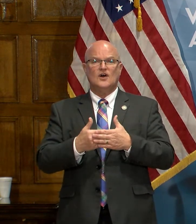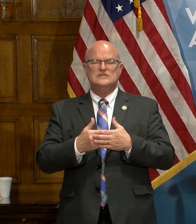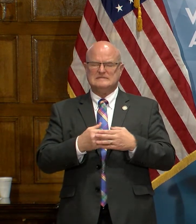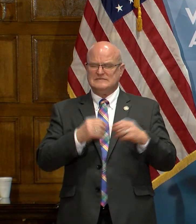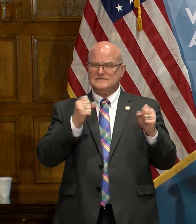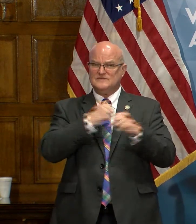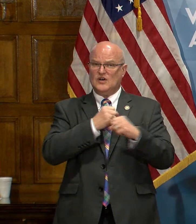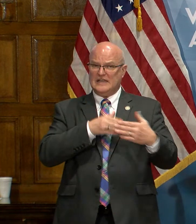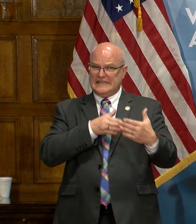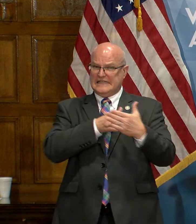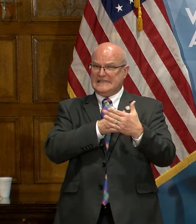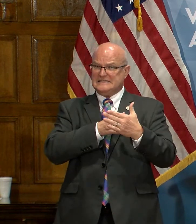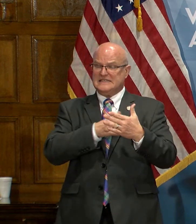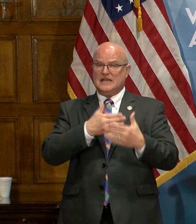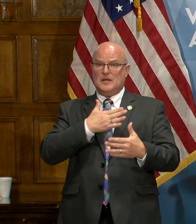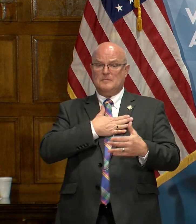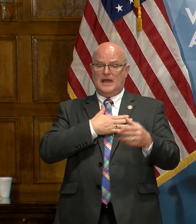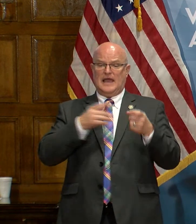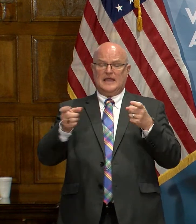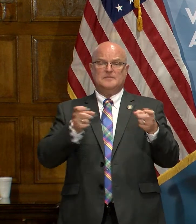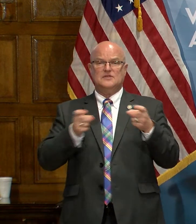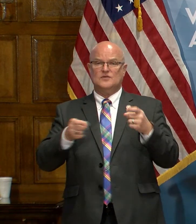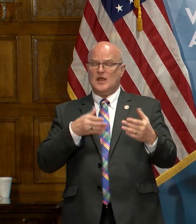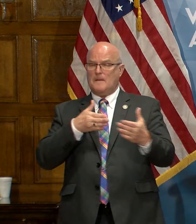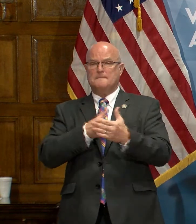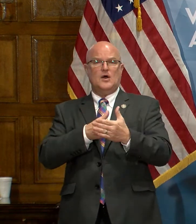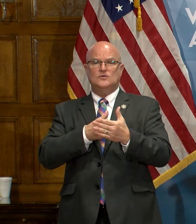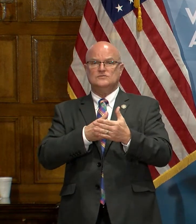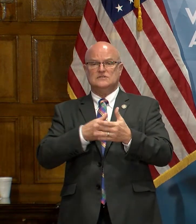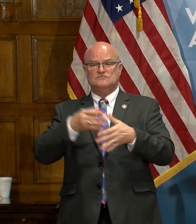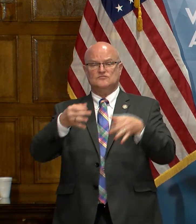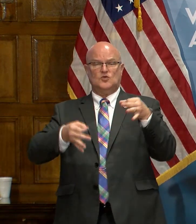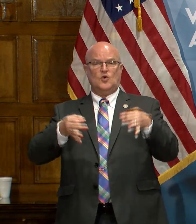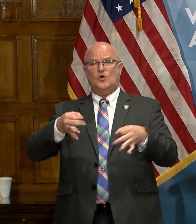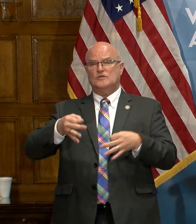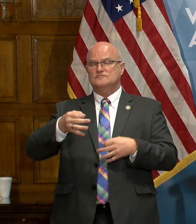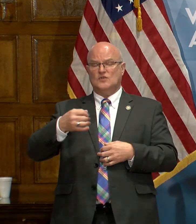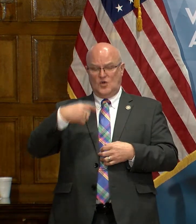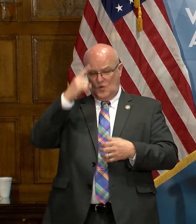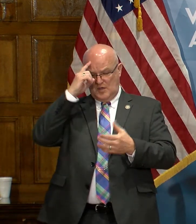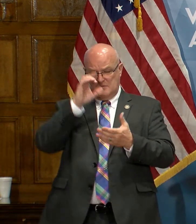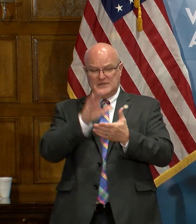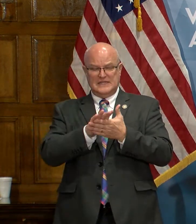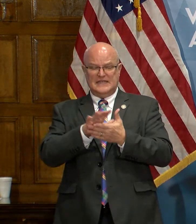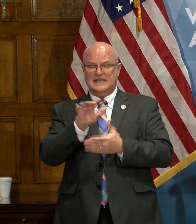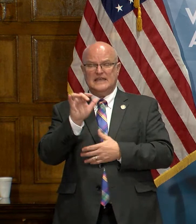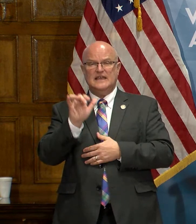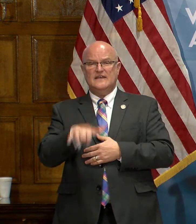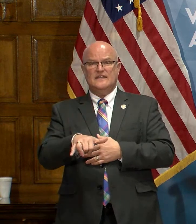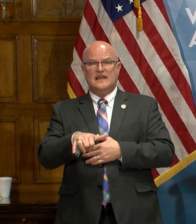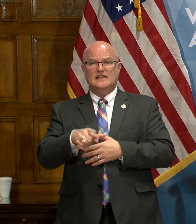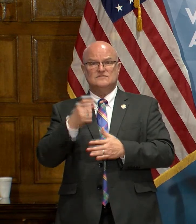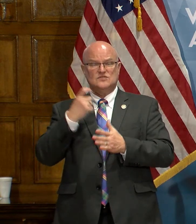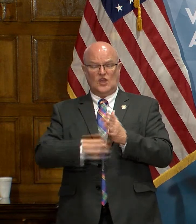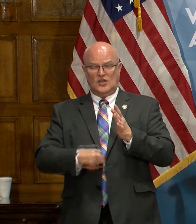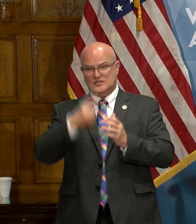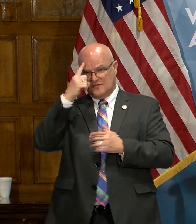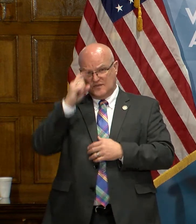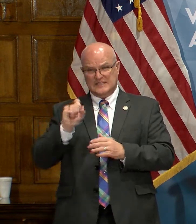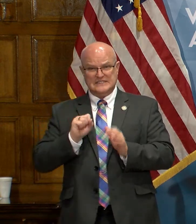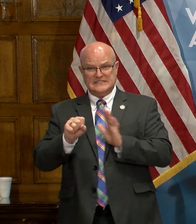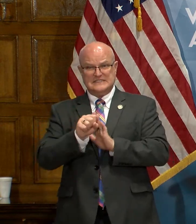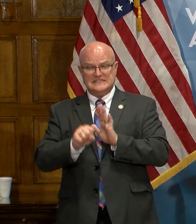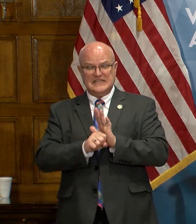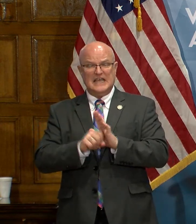very hard. My administration opposed it in court. We believe it was going to be costly to the state